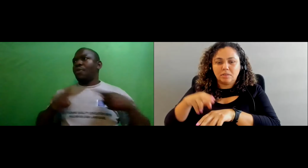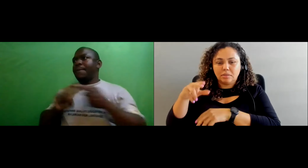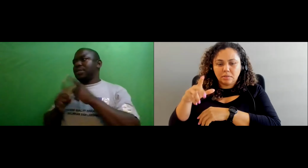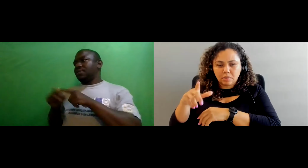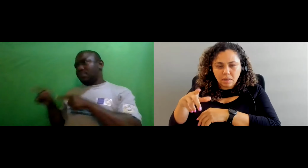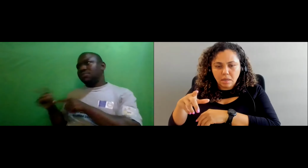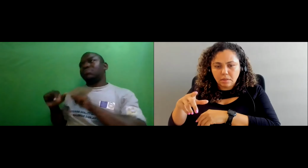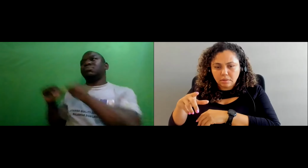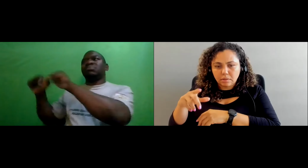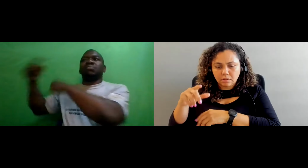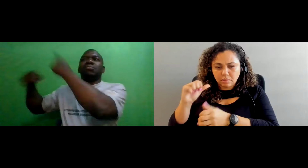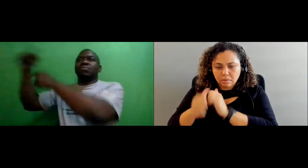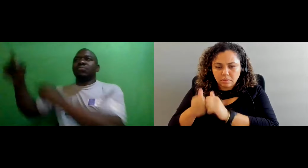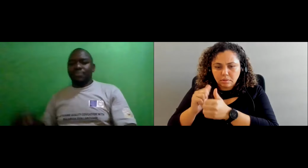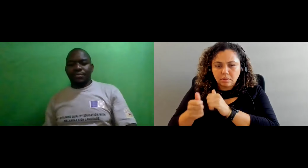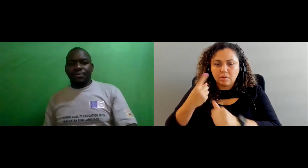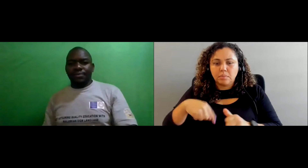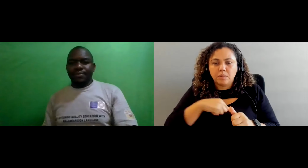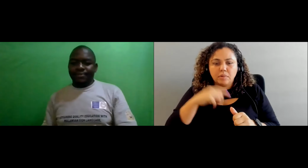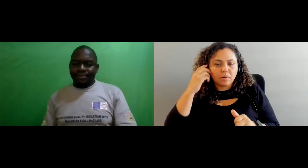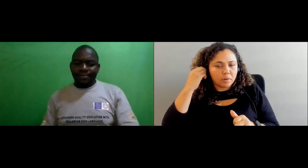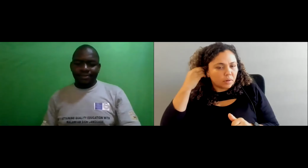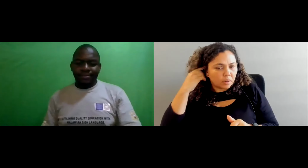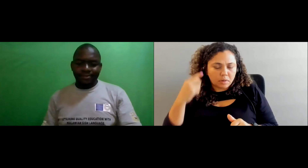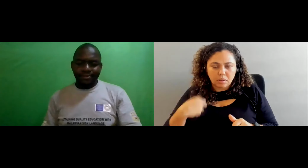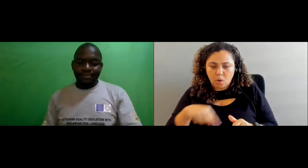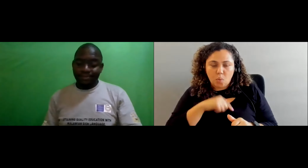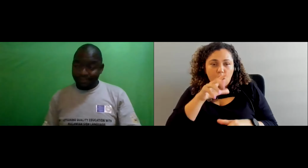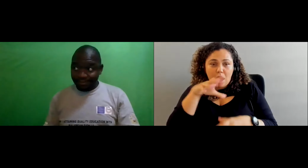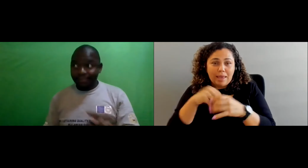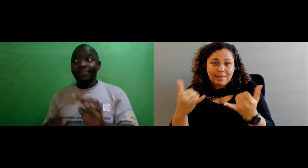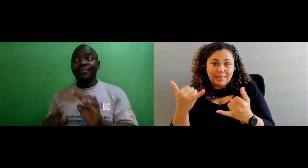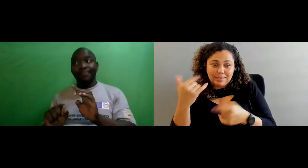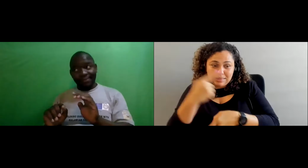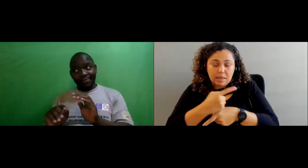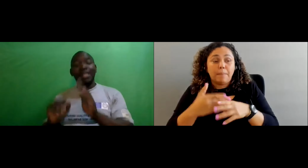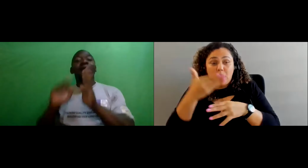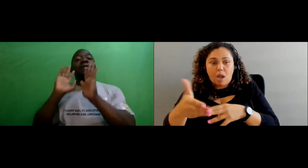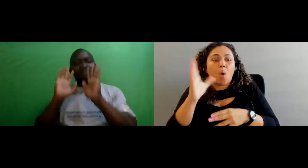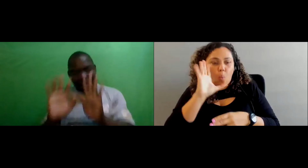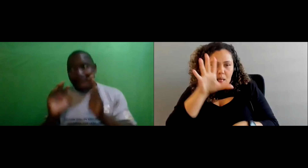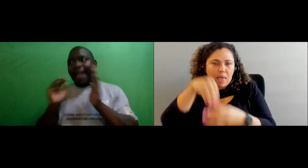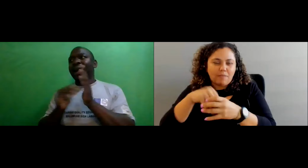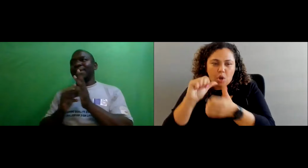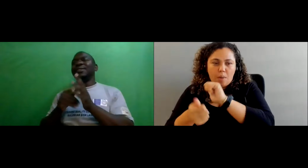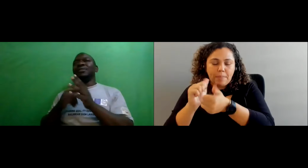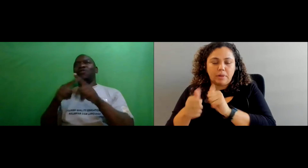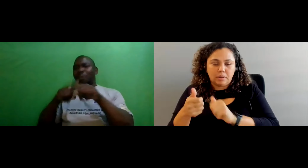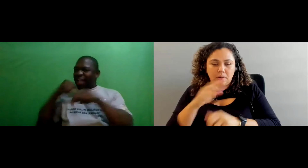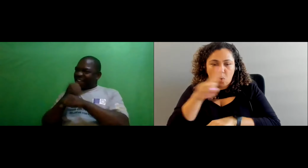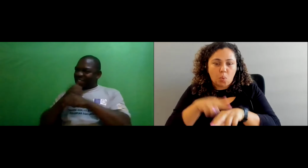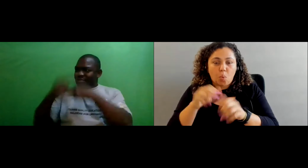were able to participate in this competition, but deaf children were not included. But this time around, we want to make them be part and parcel of the National